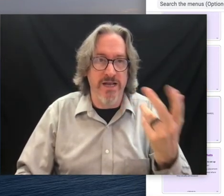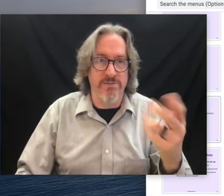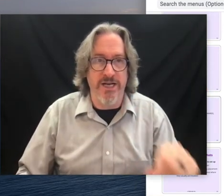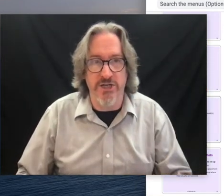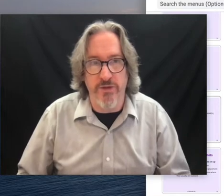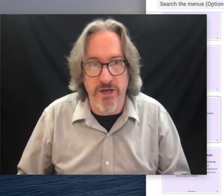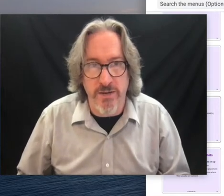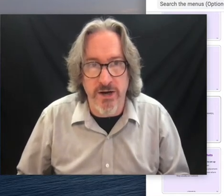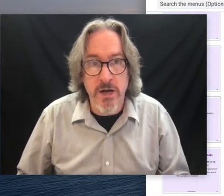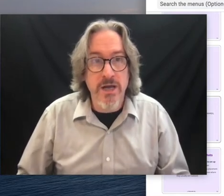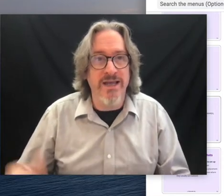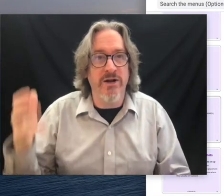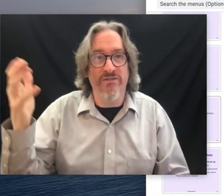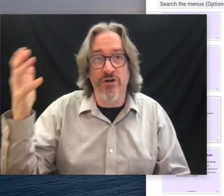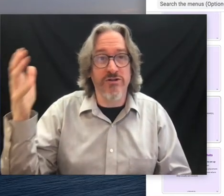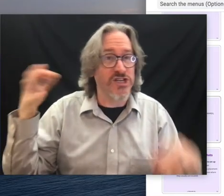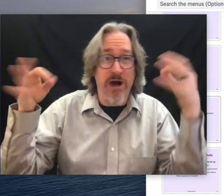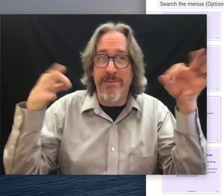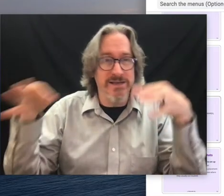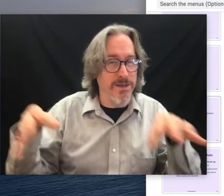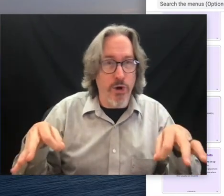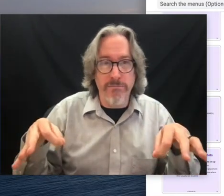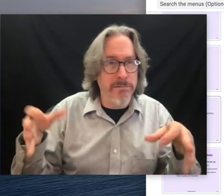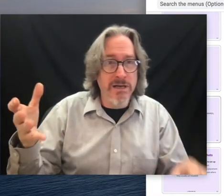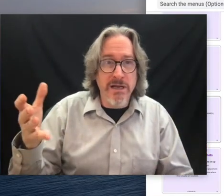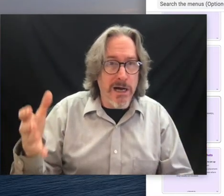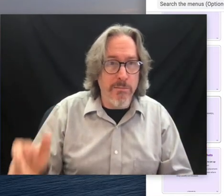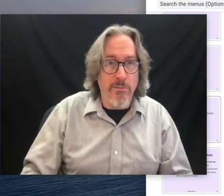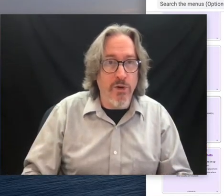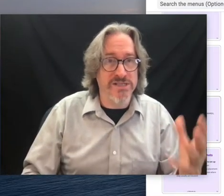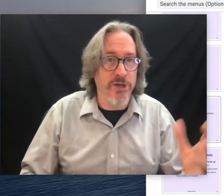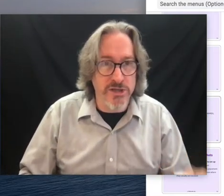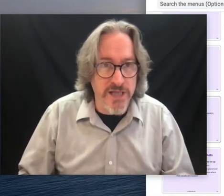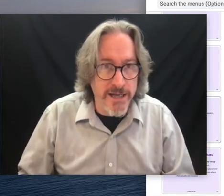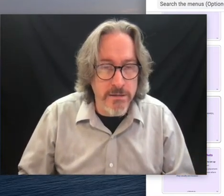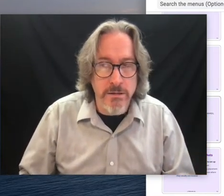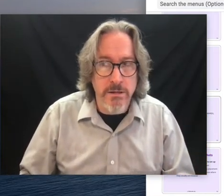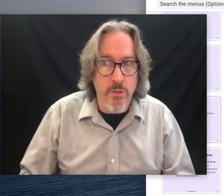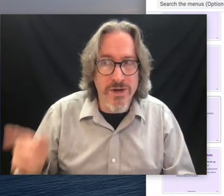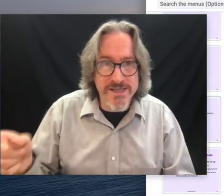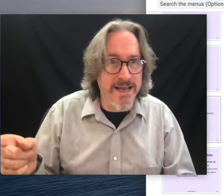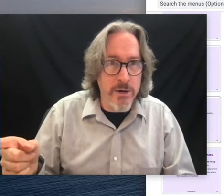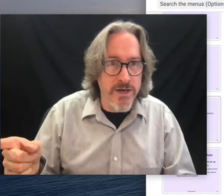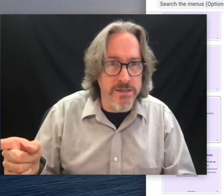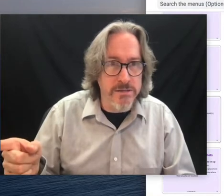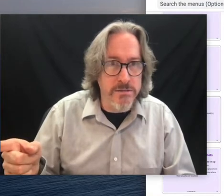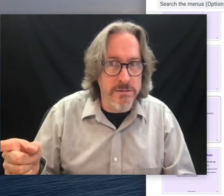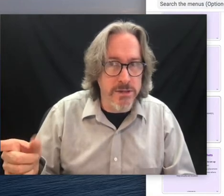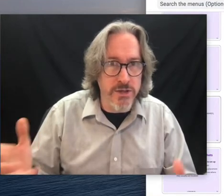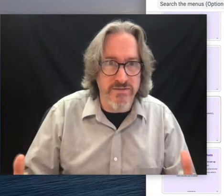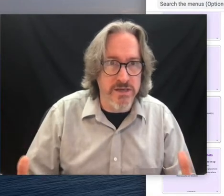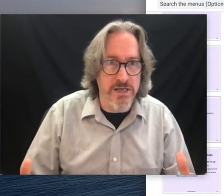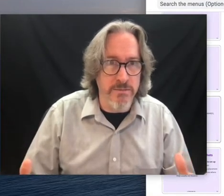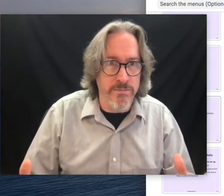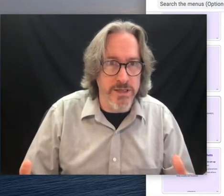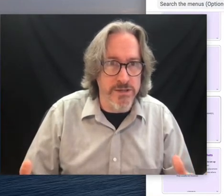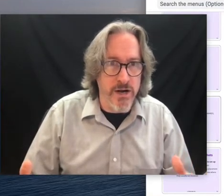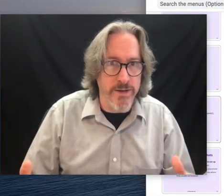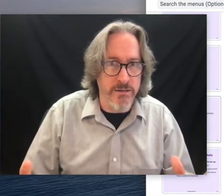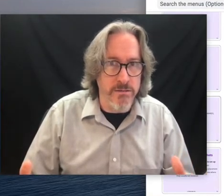one explanation where they talk about, if you're describing to someone what someone looks like, once they get who it is, you don't have to